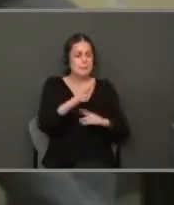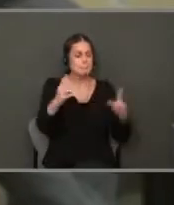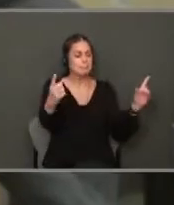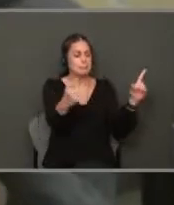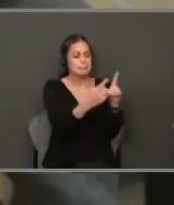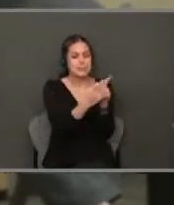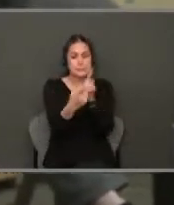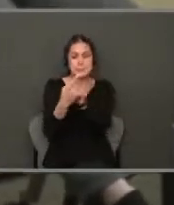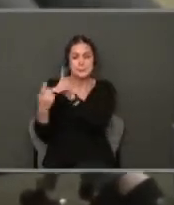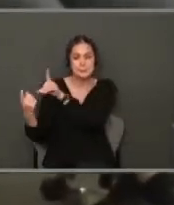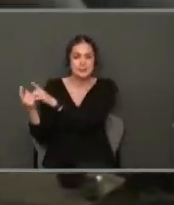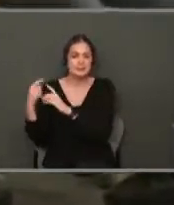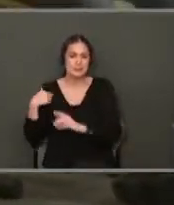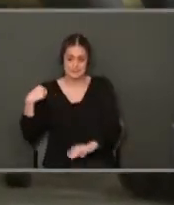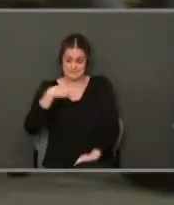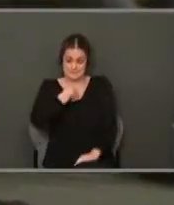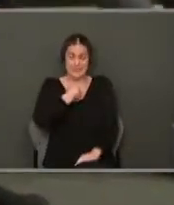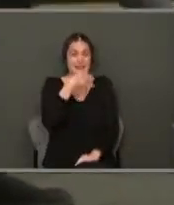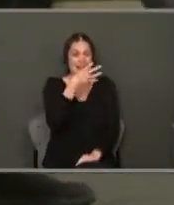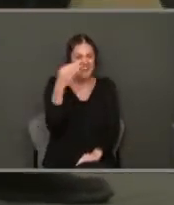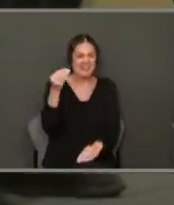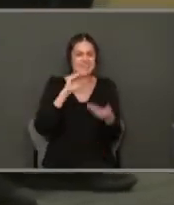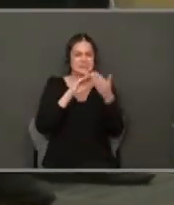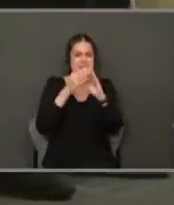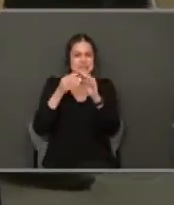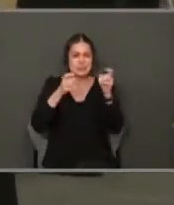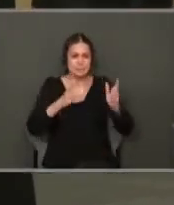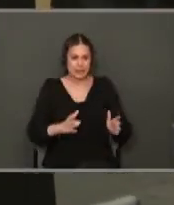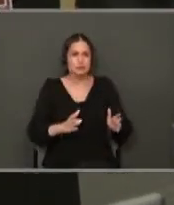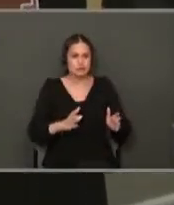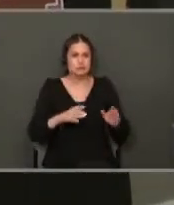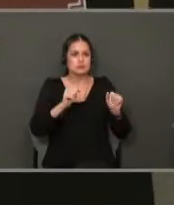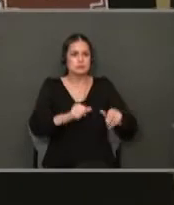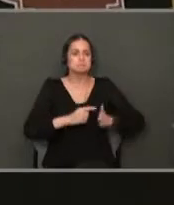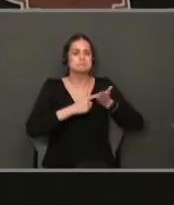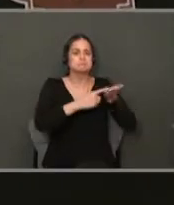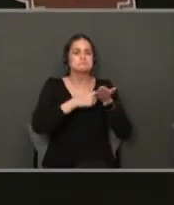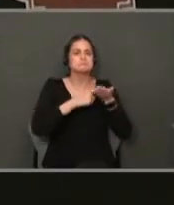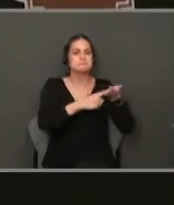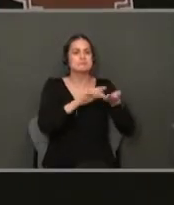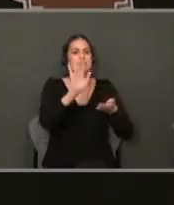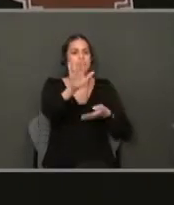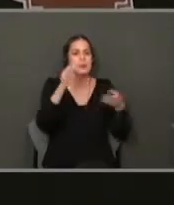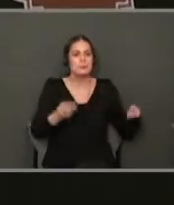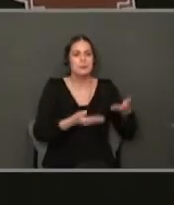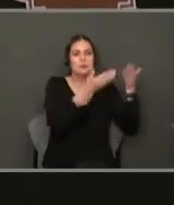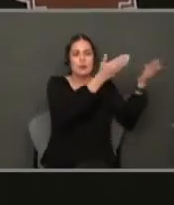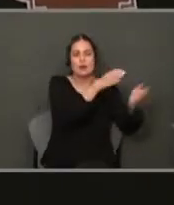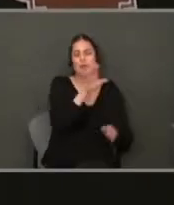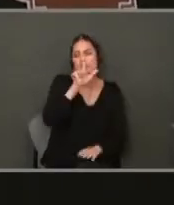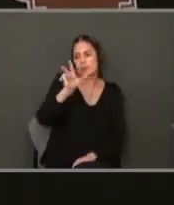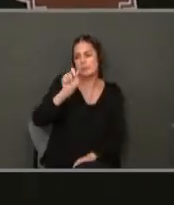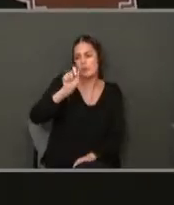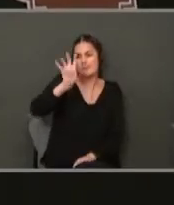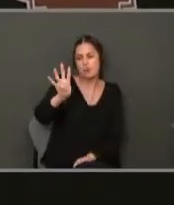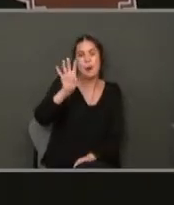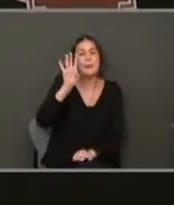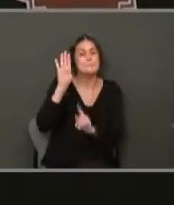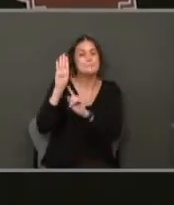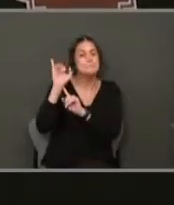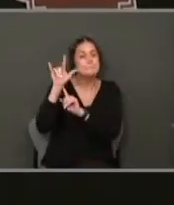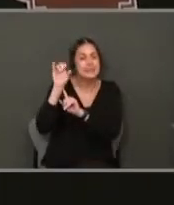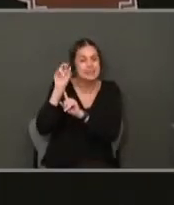our city manager so that we can discuss this city's proposed $3.4 billion